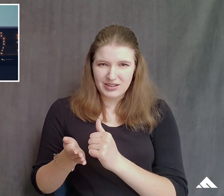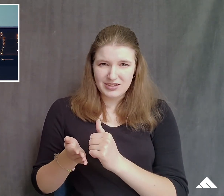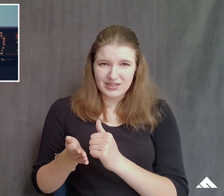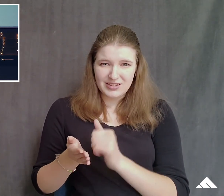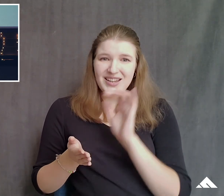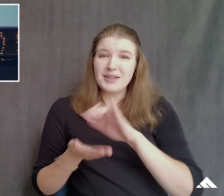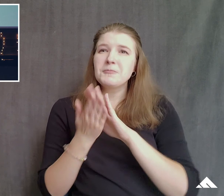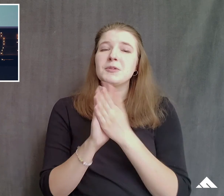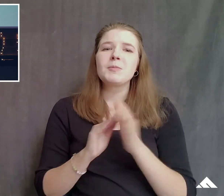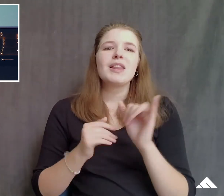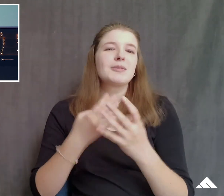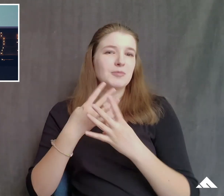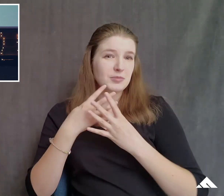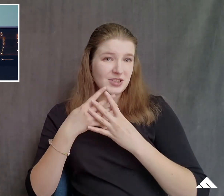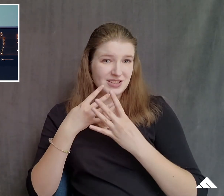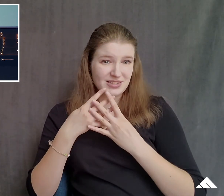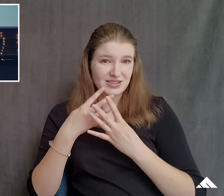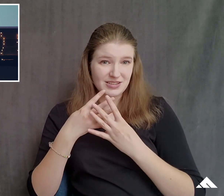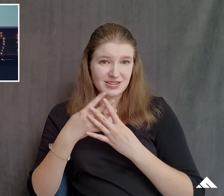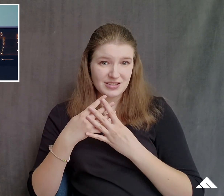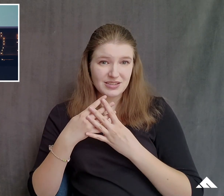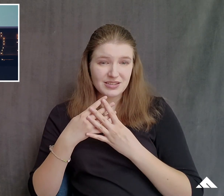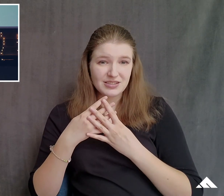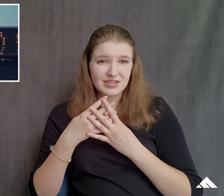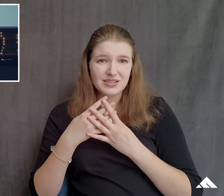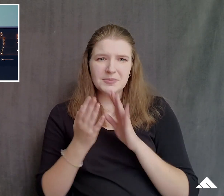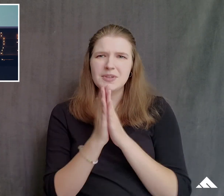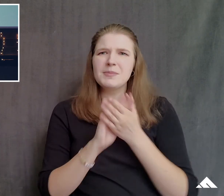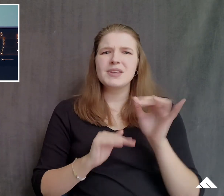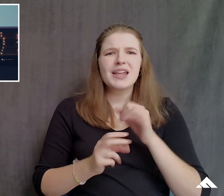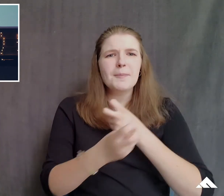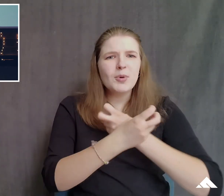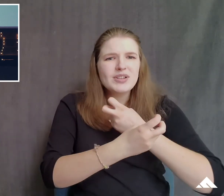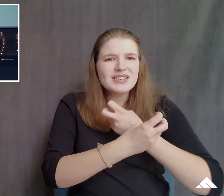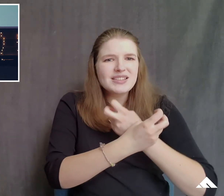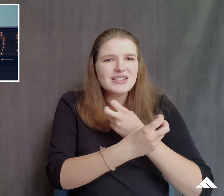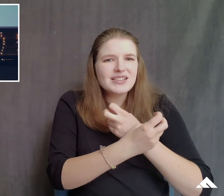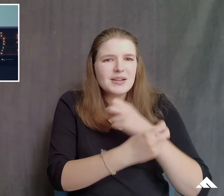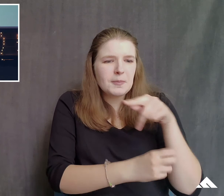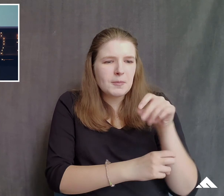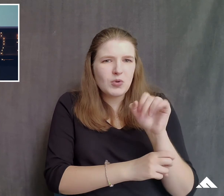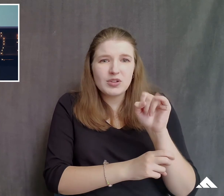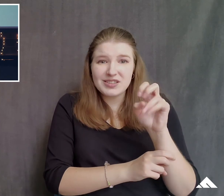bitterness is a prison, is a poison